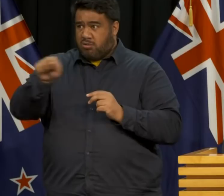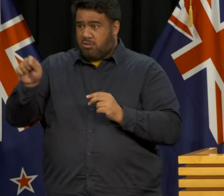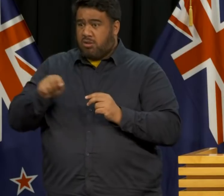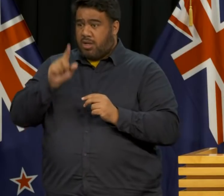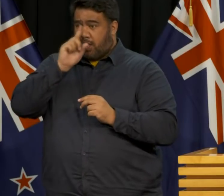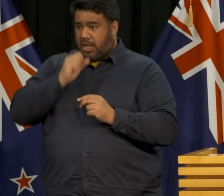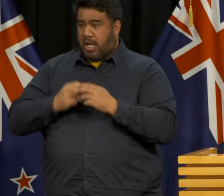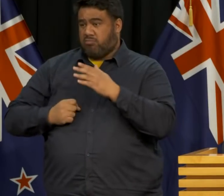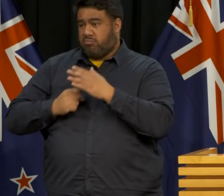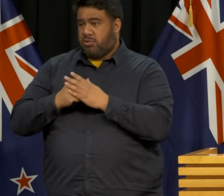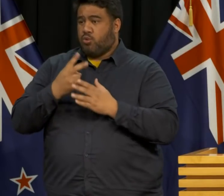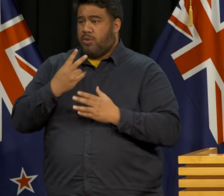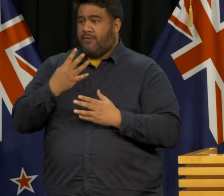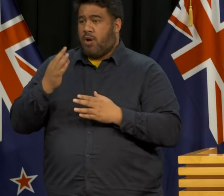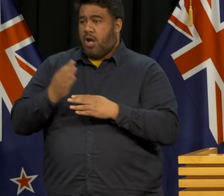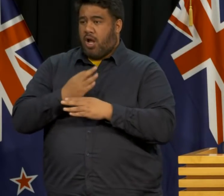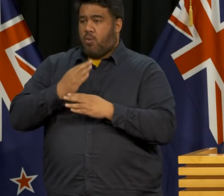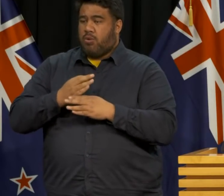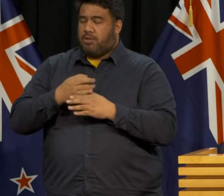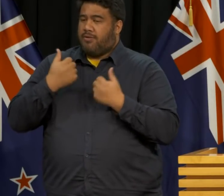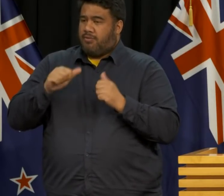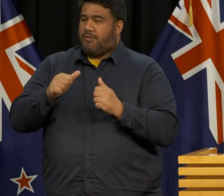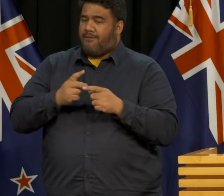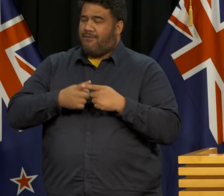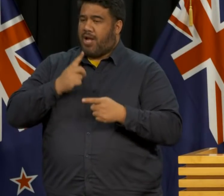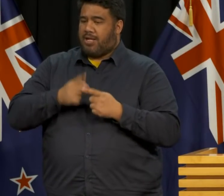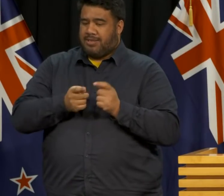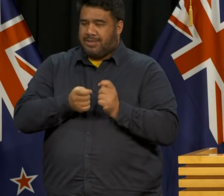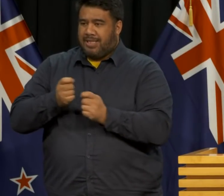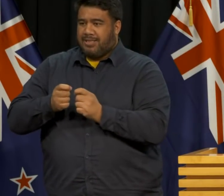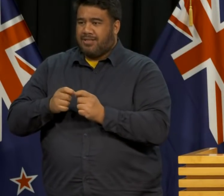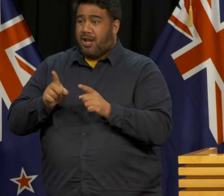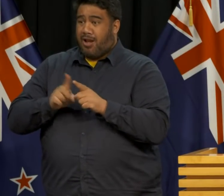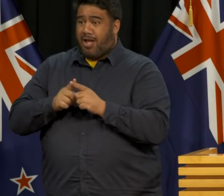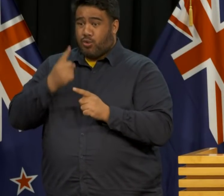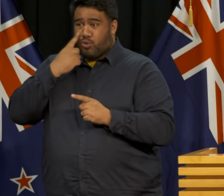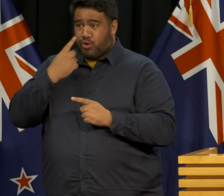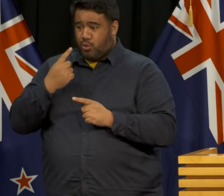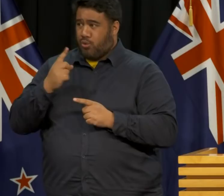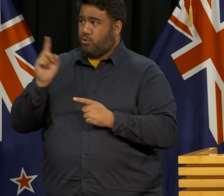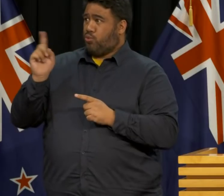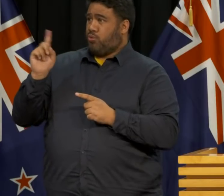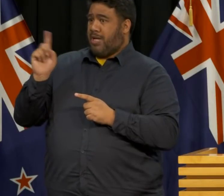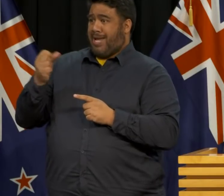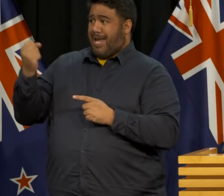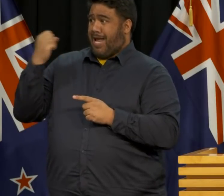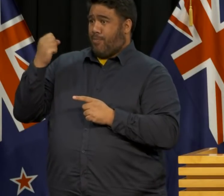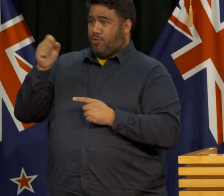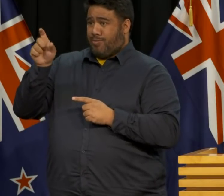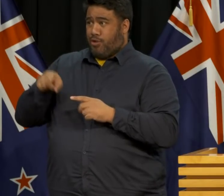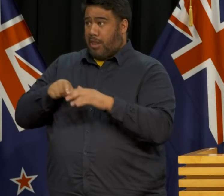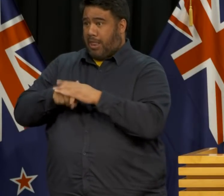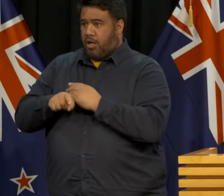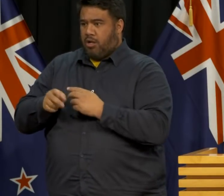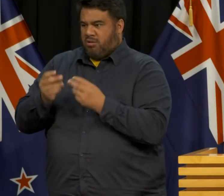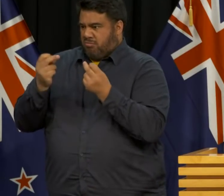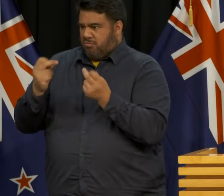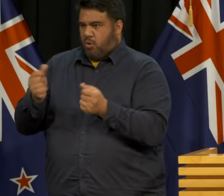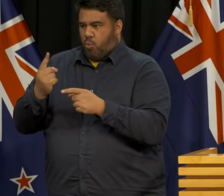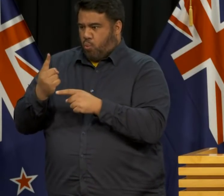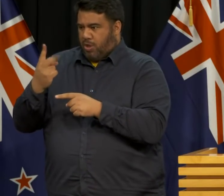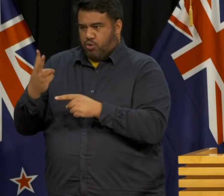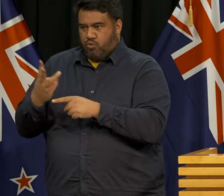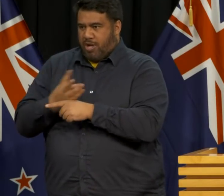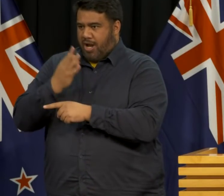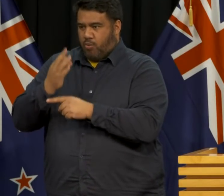outside. And as you've seen today with the Hamilton case, where there's a real urgent need to speed that up, they were able to do that in a matter of hours. Are you